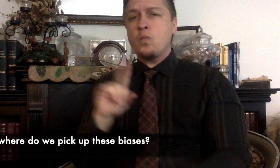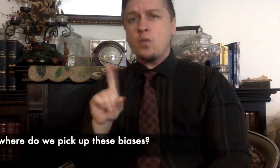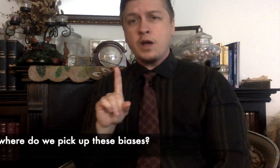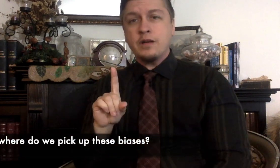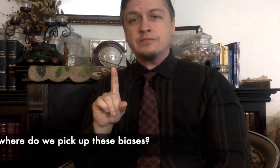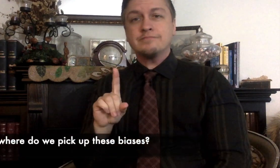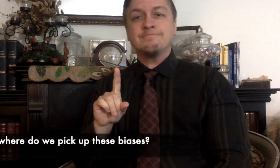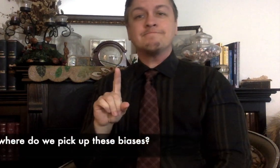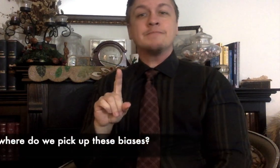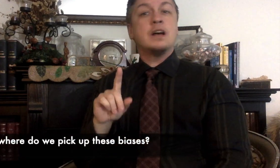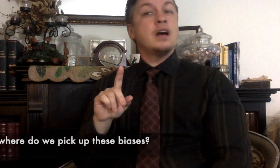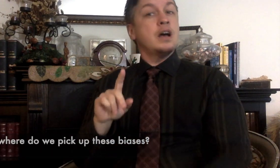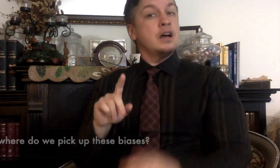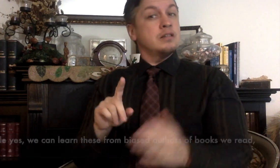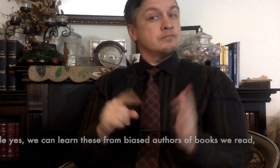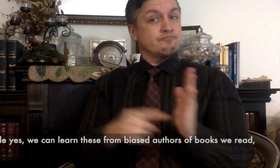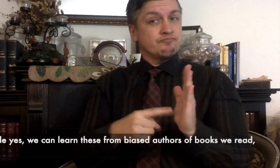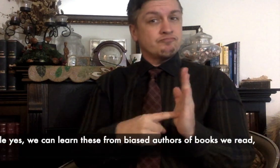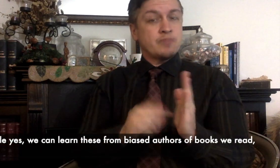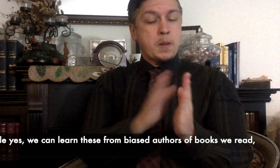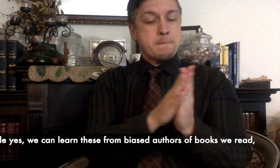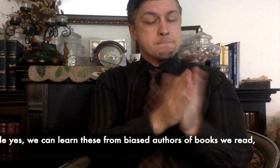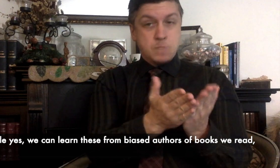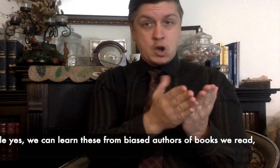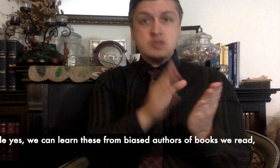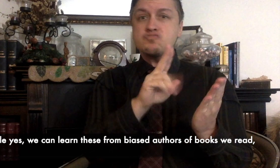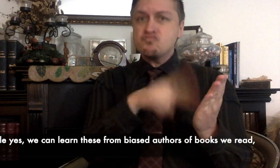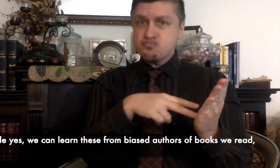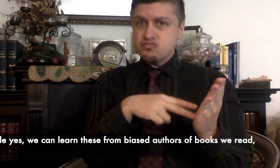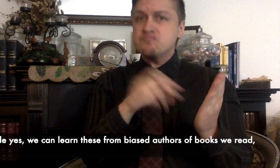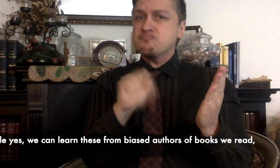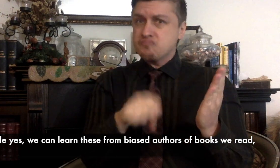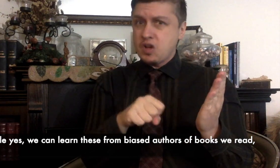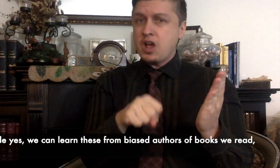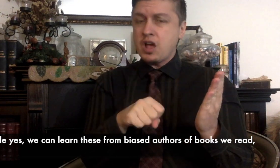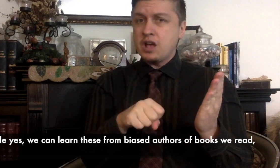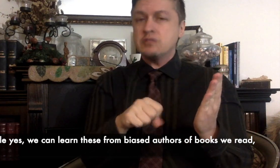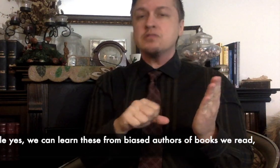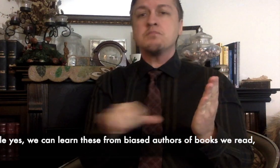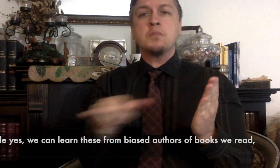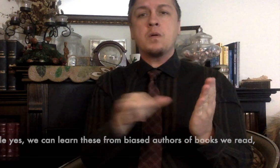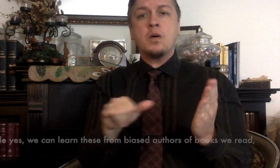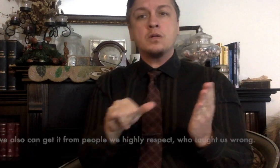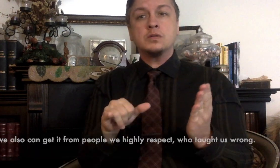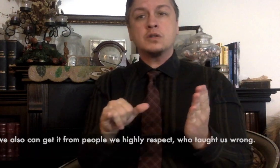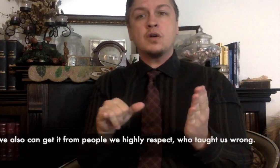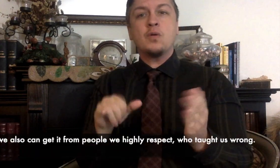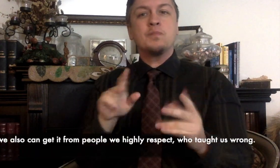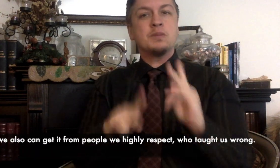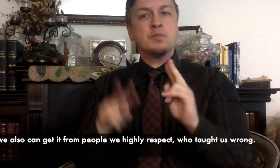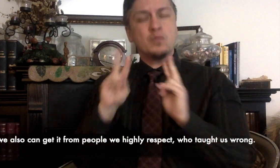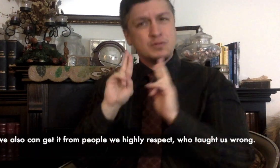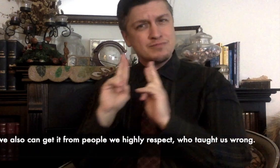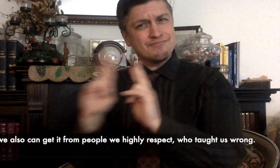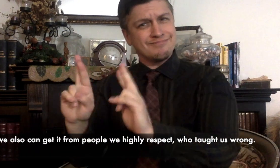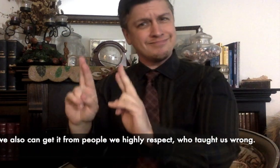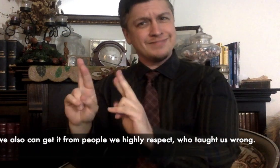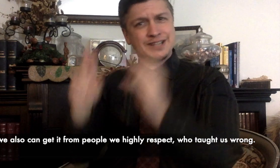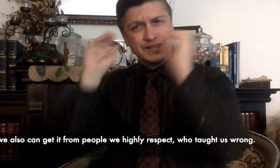these biases? Well, yes, we can learn these from biased authors of books we read, but we also can get it from